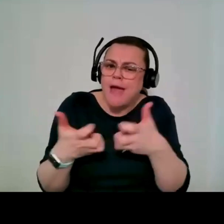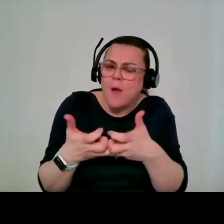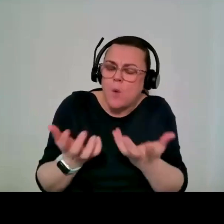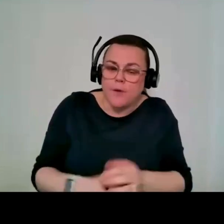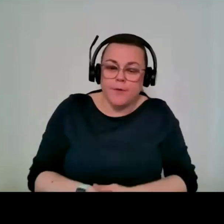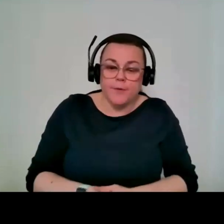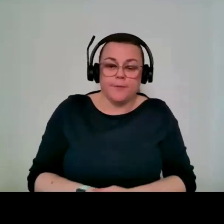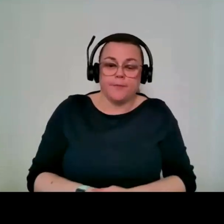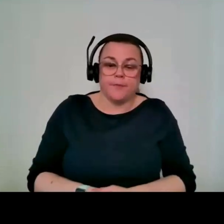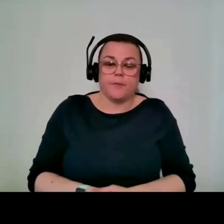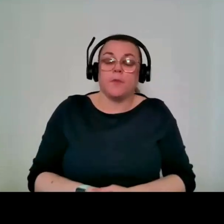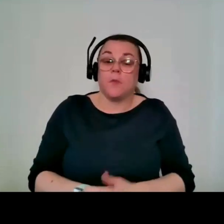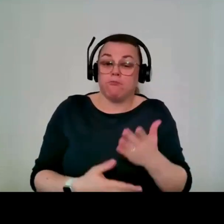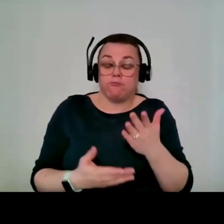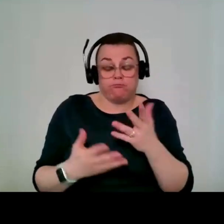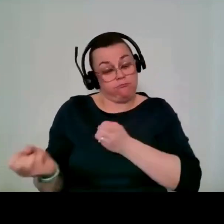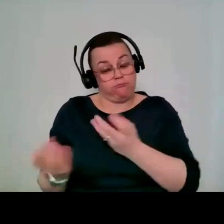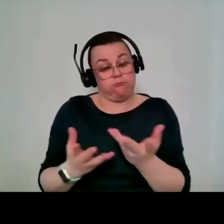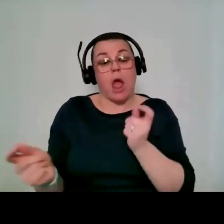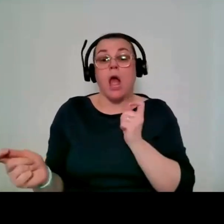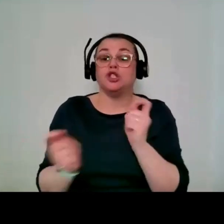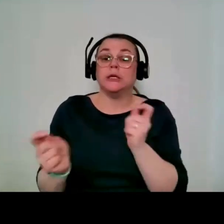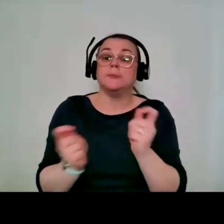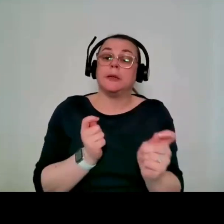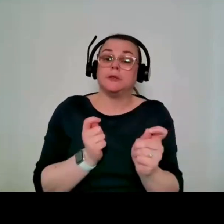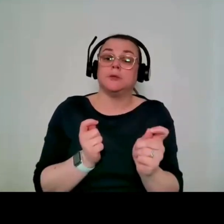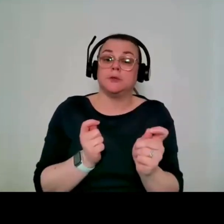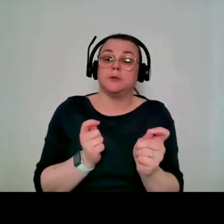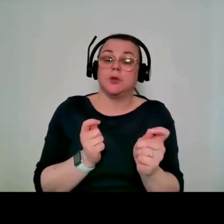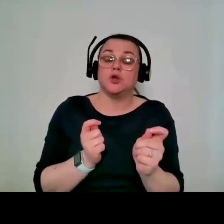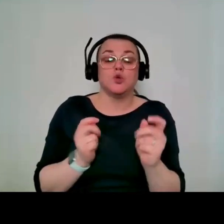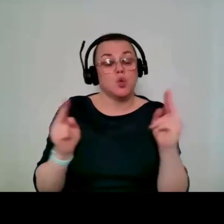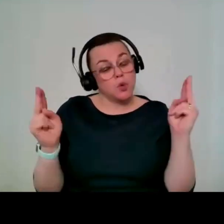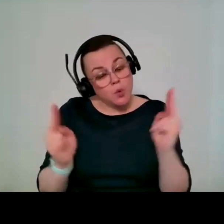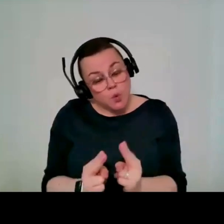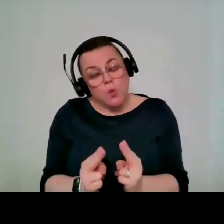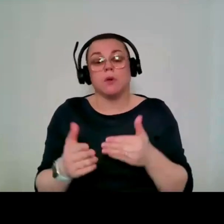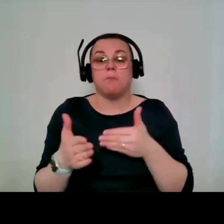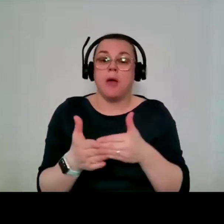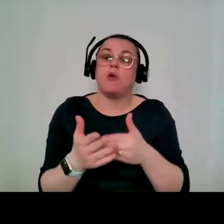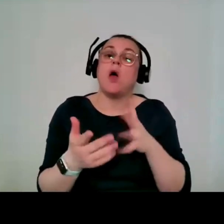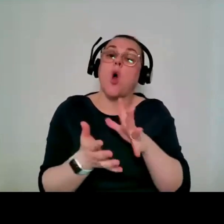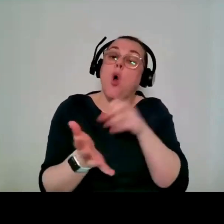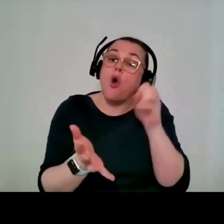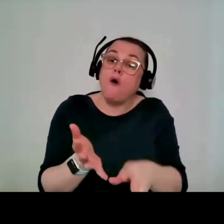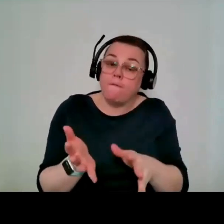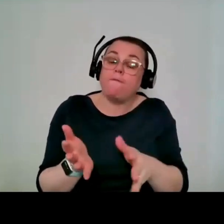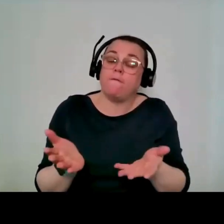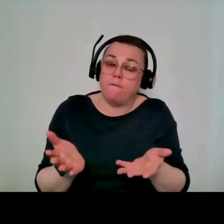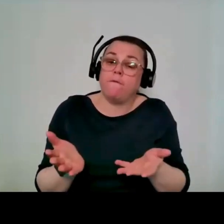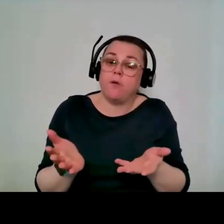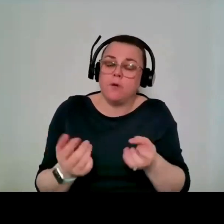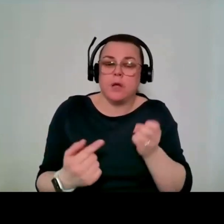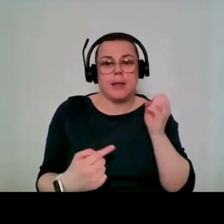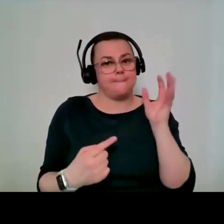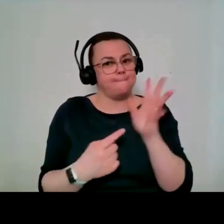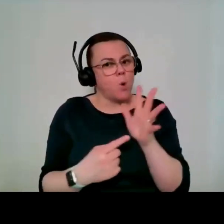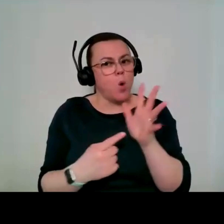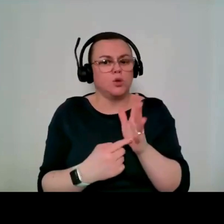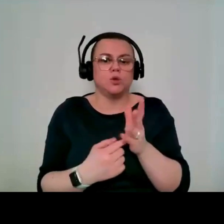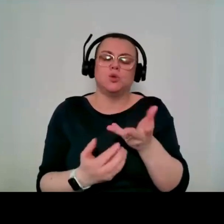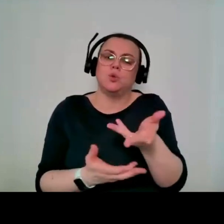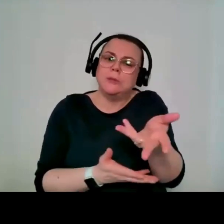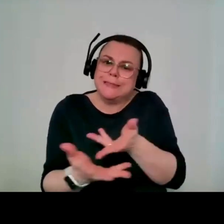We make adjustments to remove or minimise those barriers. So it's really important to discuss with